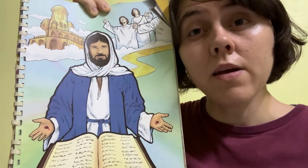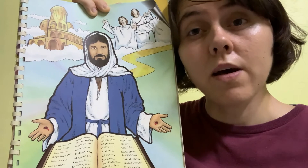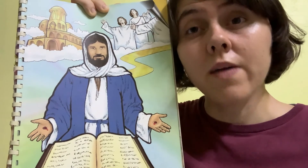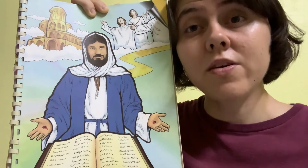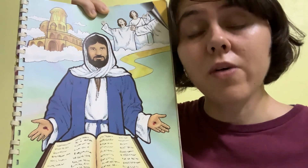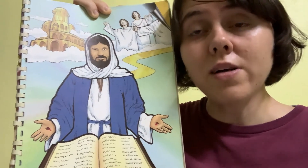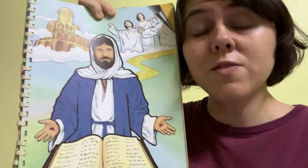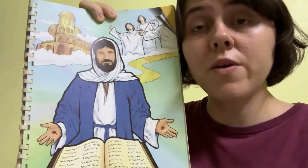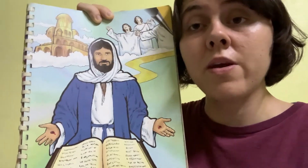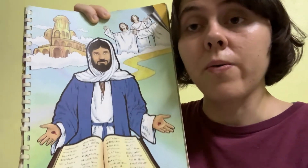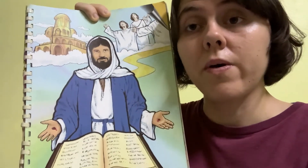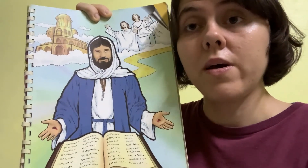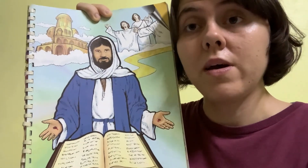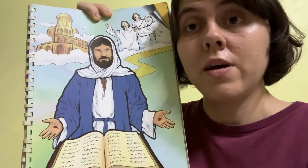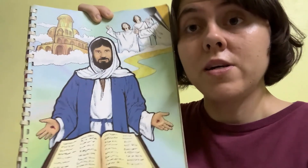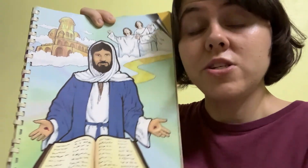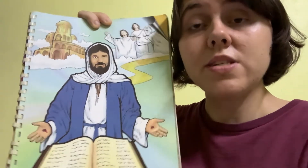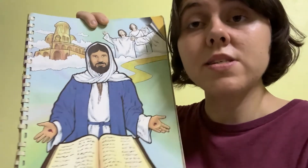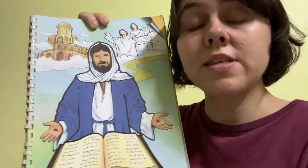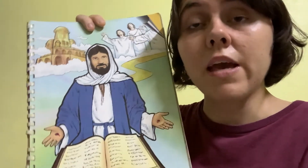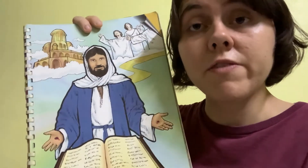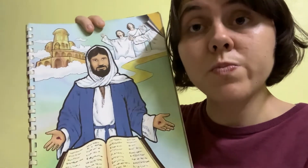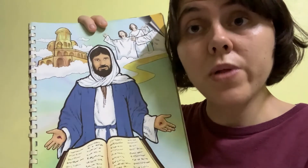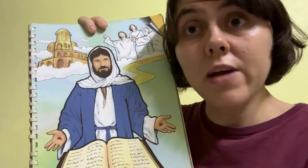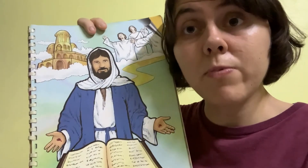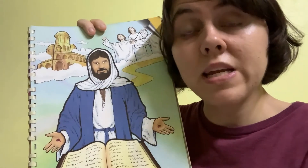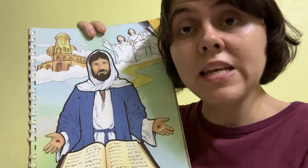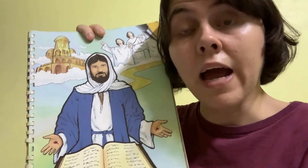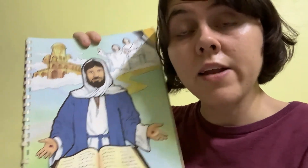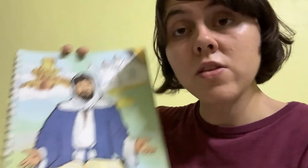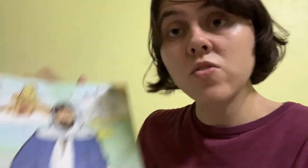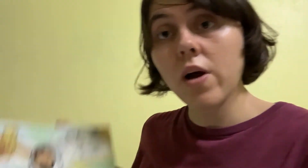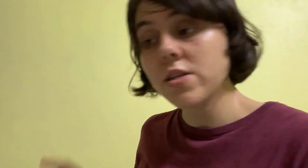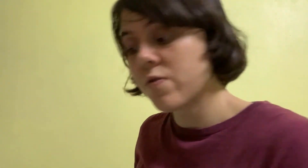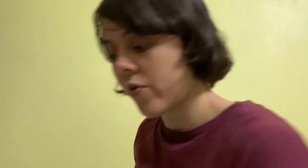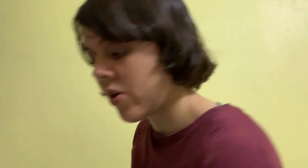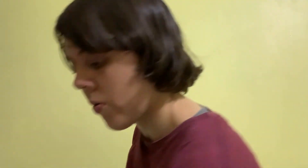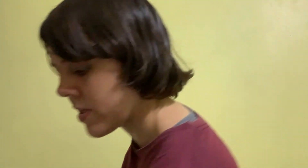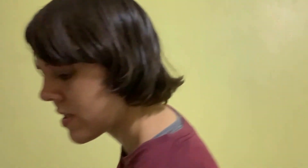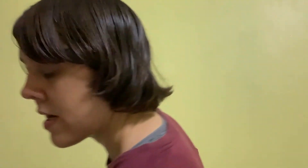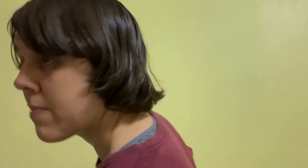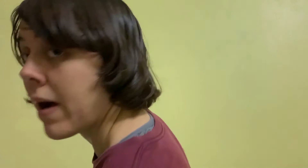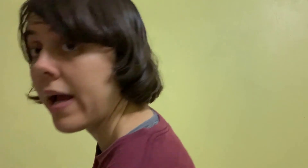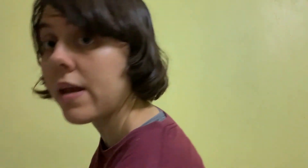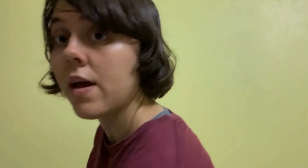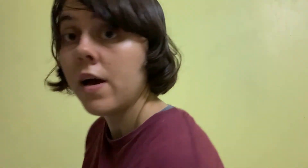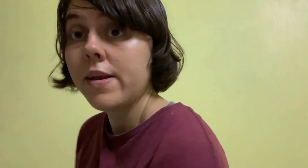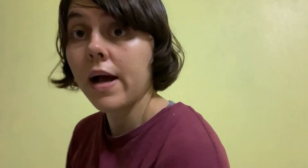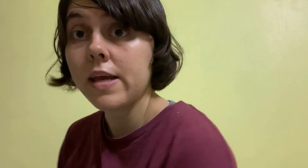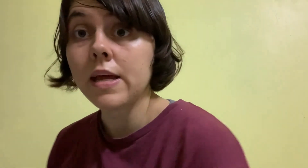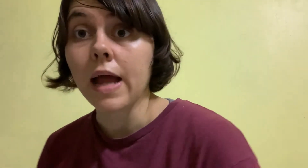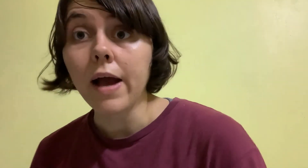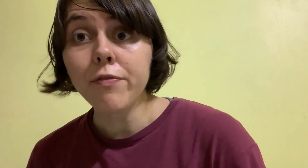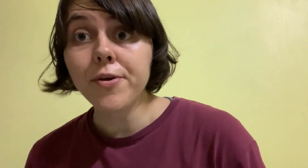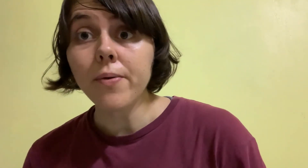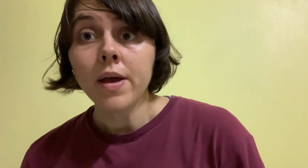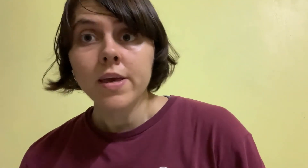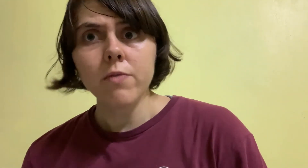on the cross for you. Jesus gave his blood when he died on the cross for your sin and mine. Now, he didn't have to. He